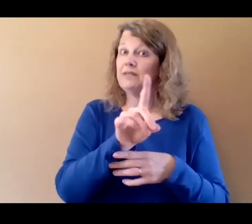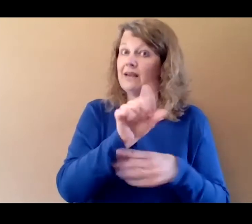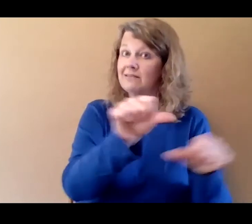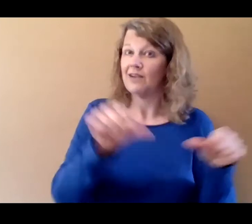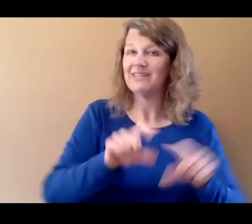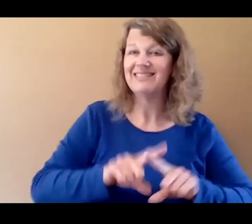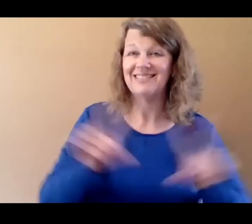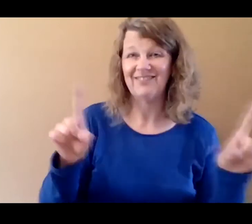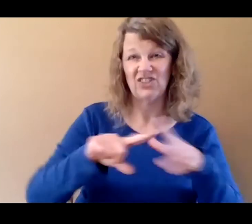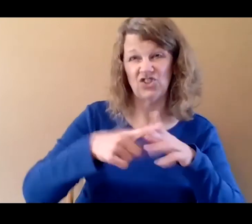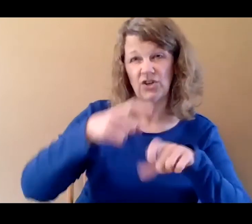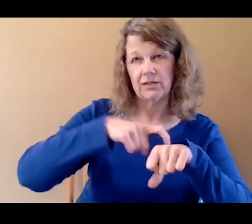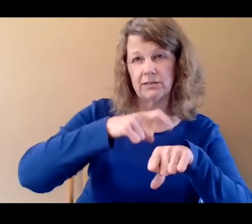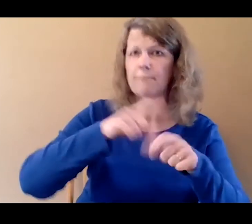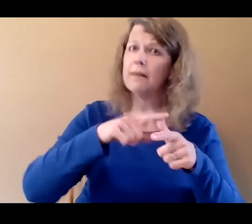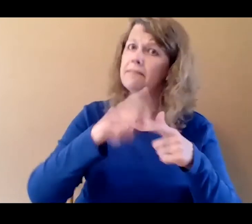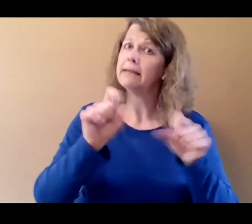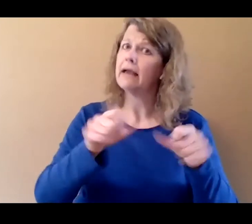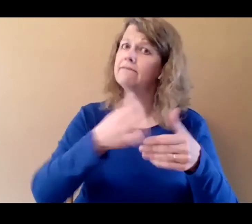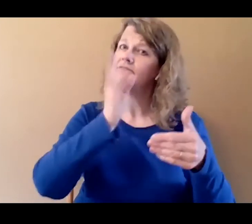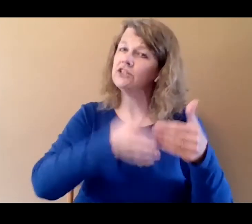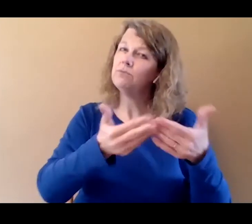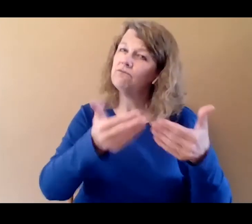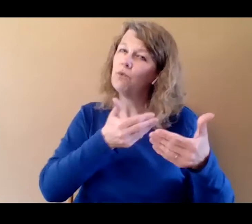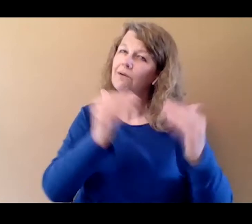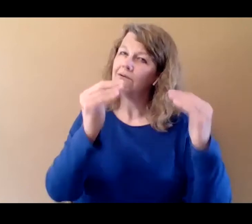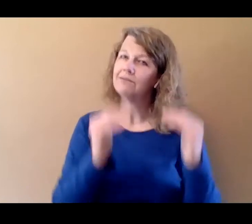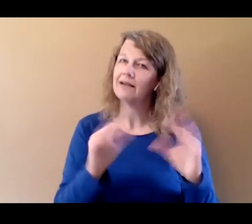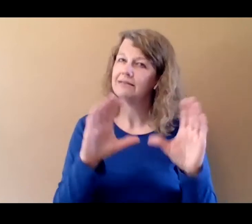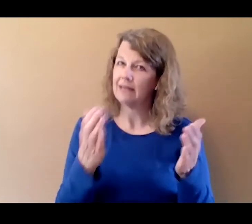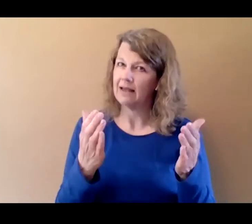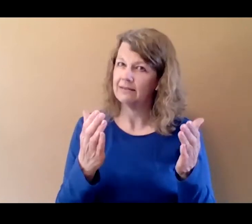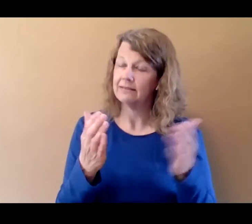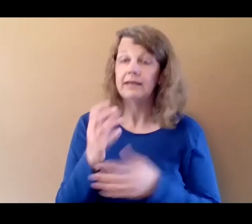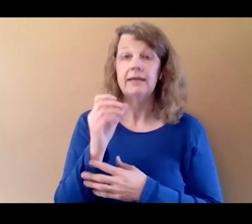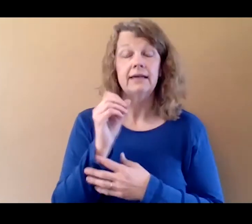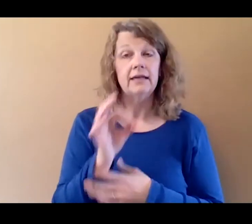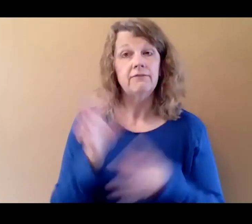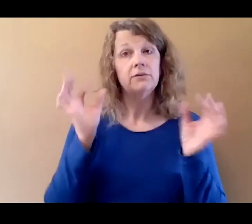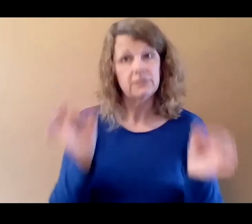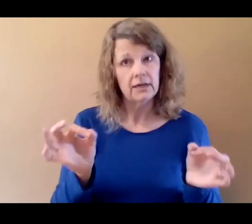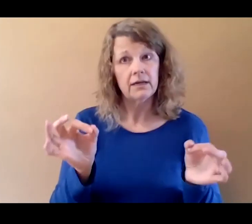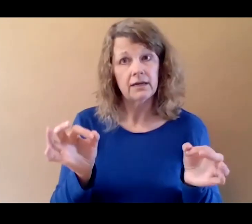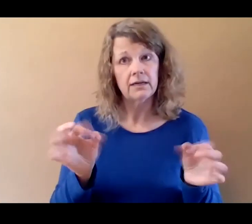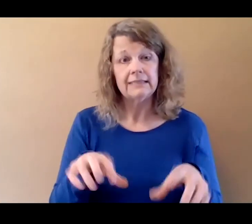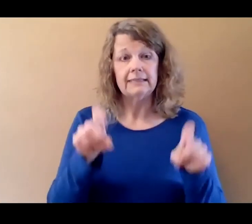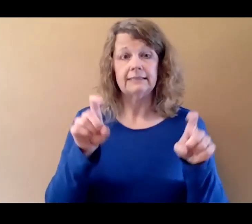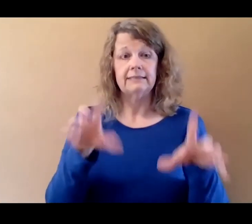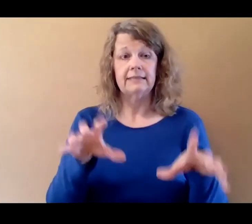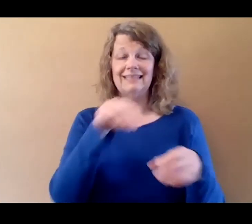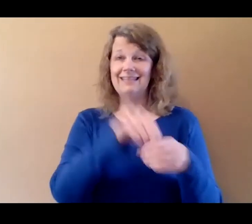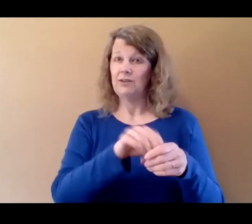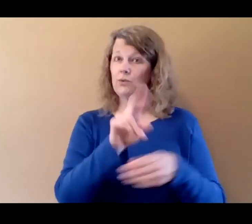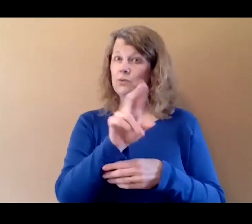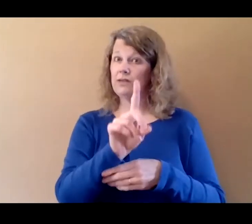different start time to allow you to finish the exam prior to your next class. If you decide to take the exam in